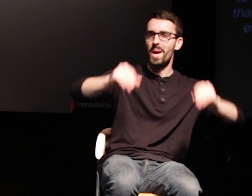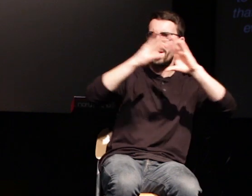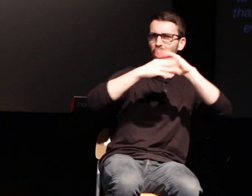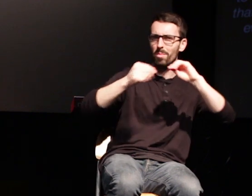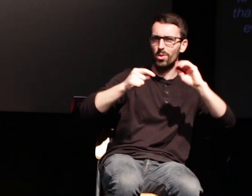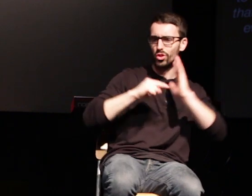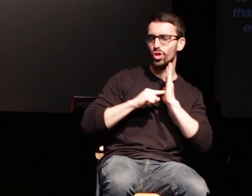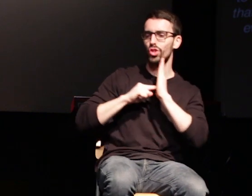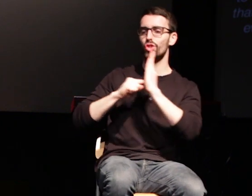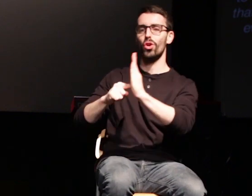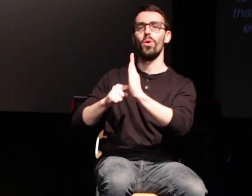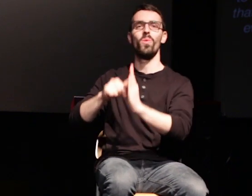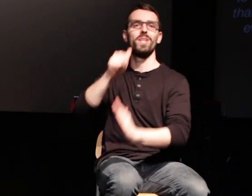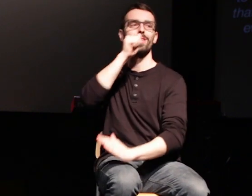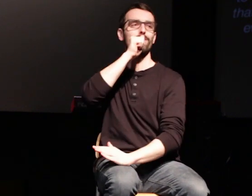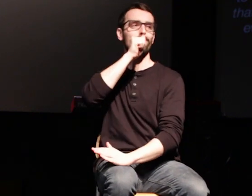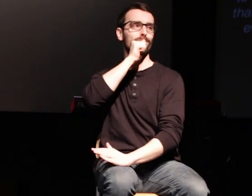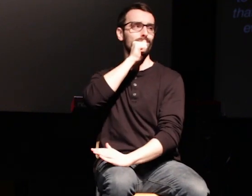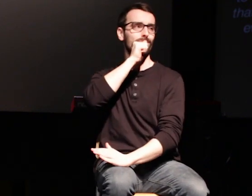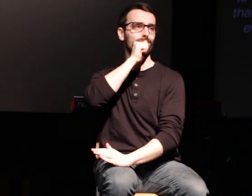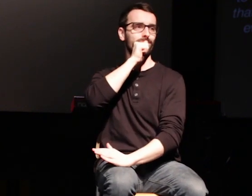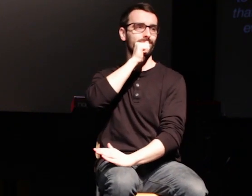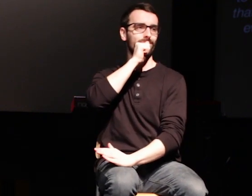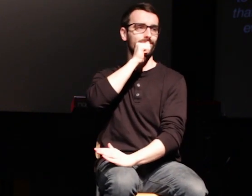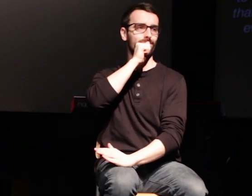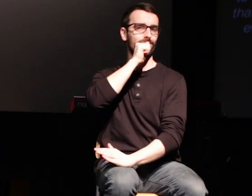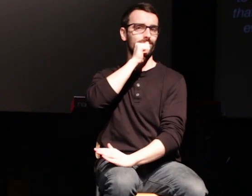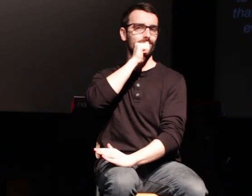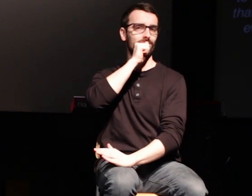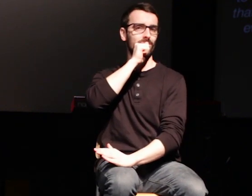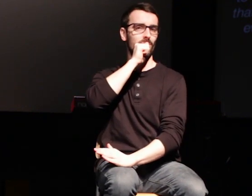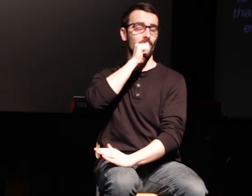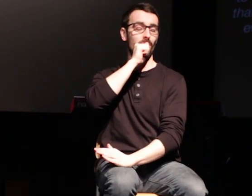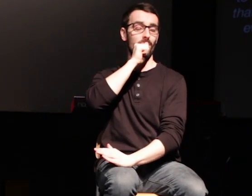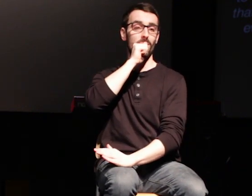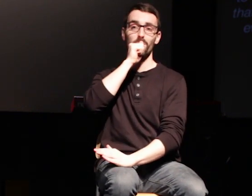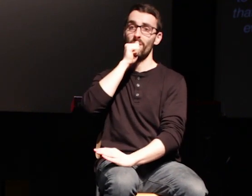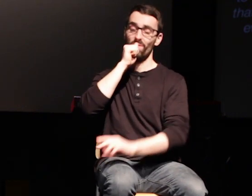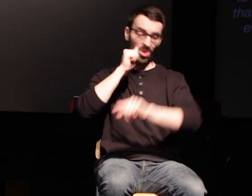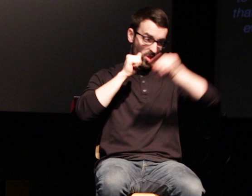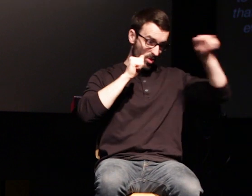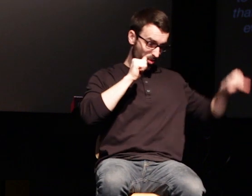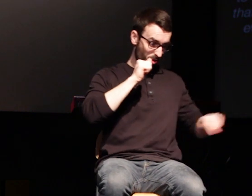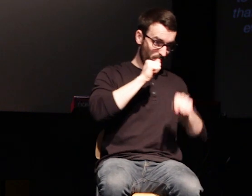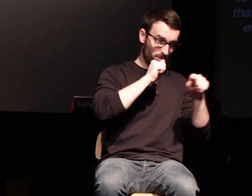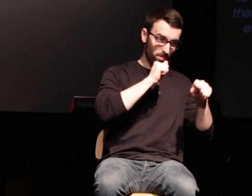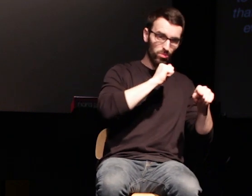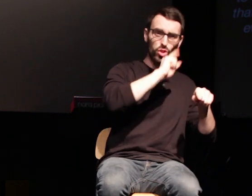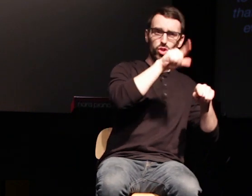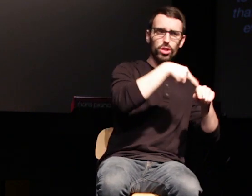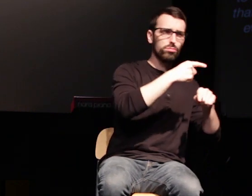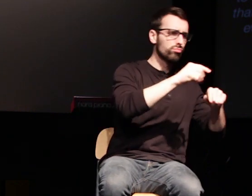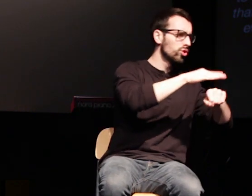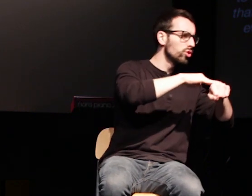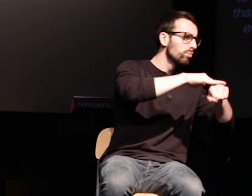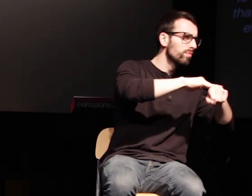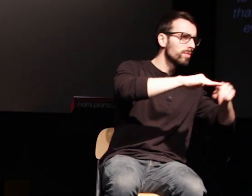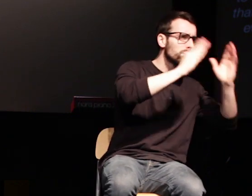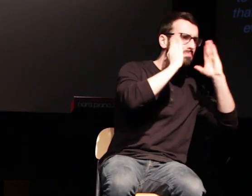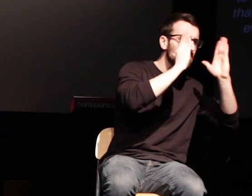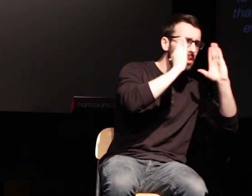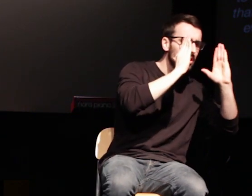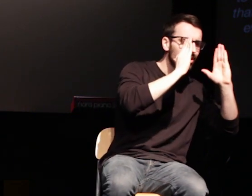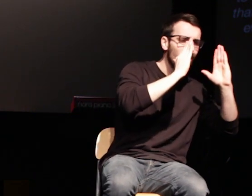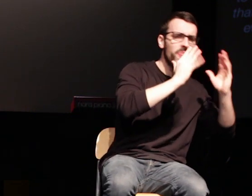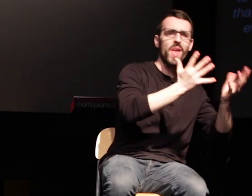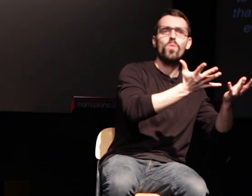They'll be revealing. But to those who are listening with their ears, who just want something, who